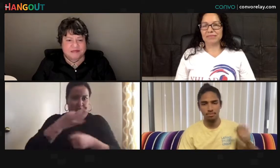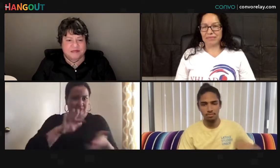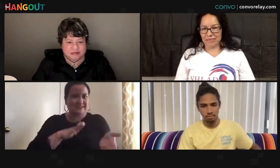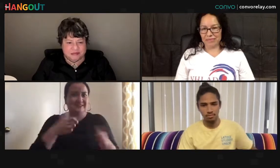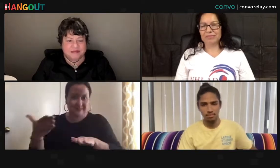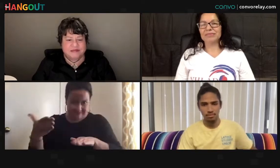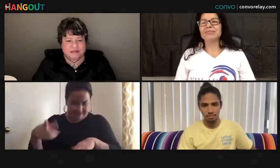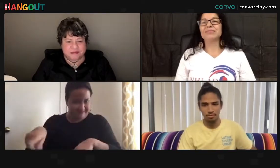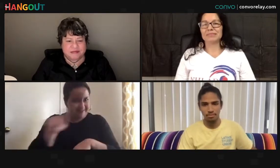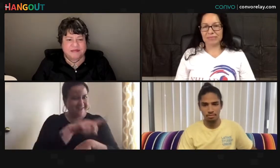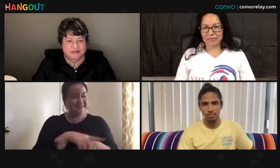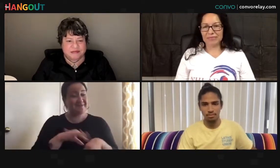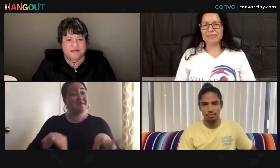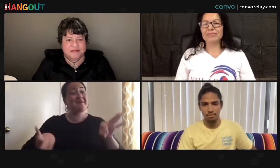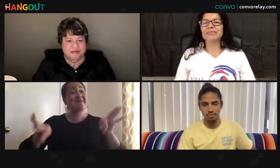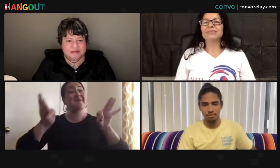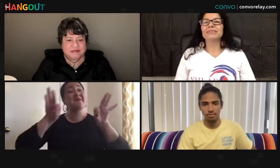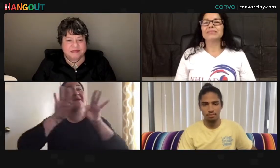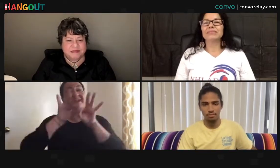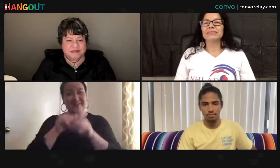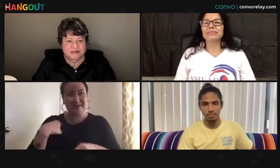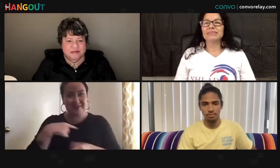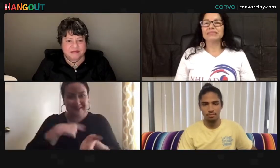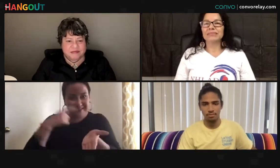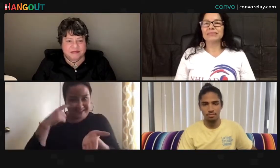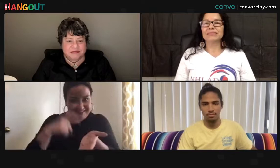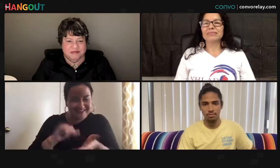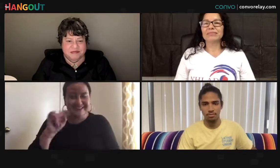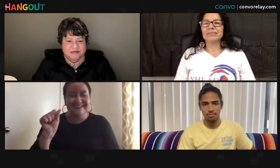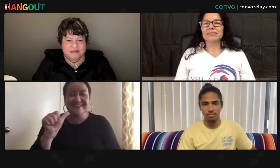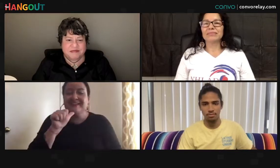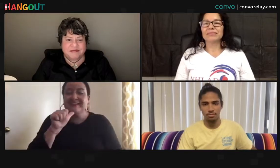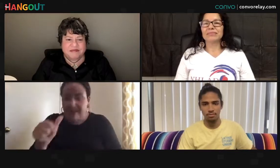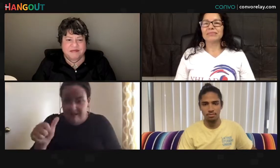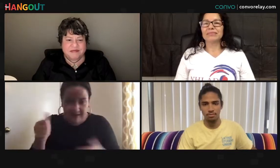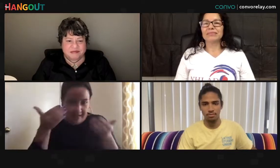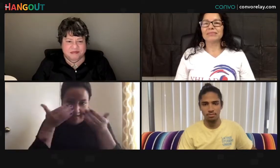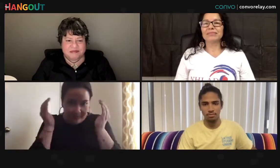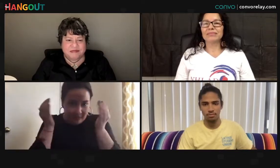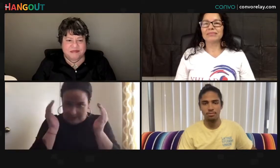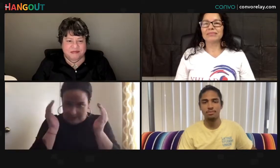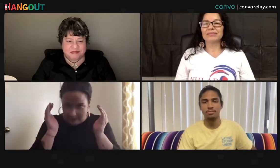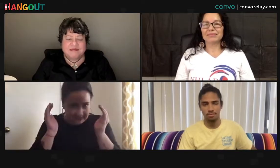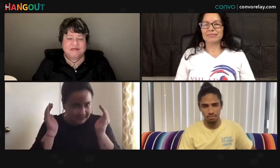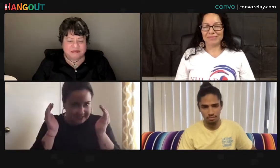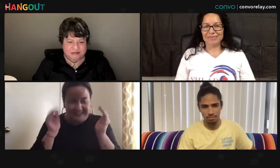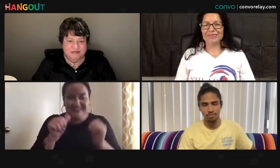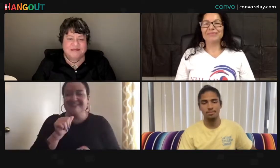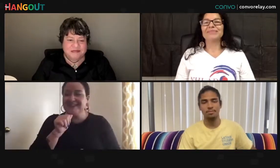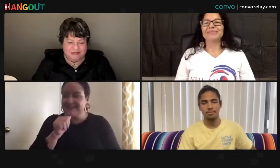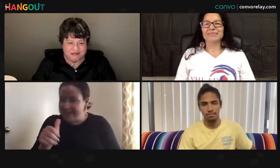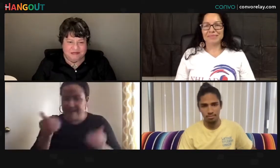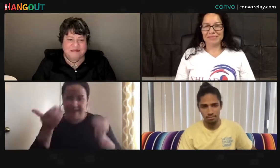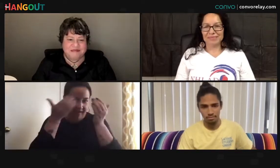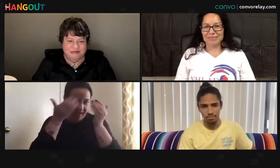but it happens in other countries, and they celebrate Day of the Dead. And the most important thing is that we acknowledge that it's not Halloween. It's